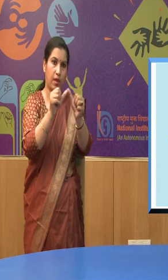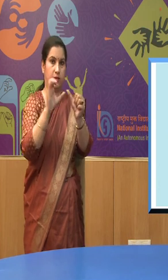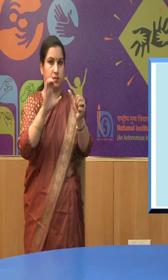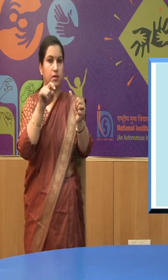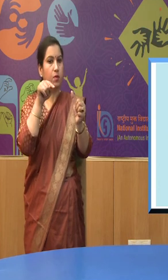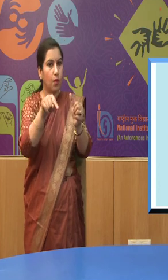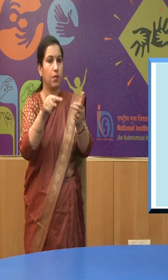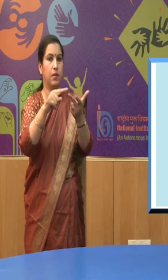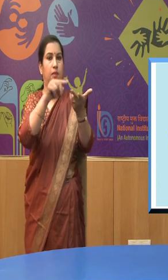signlanguage@nios.ac.in.